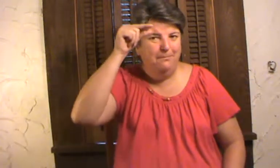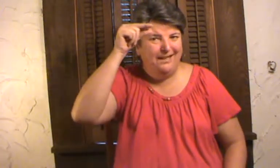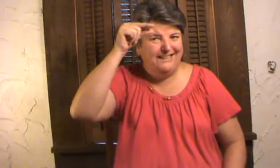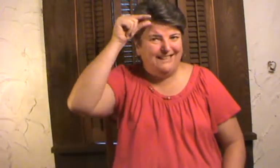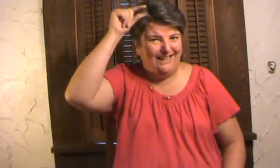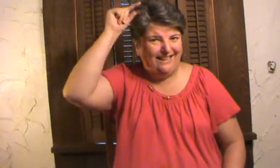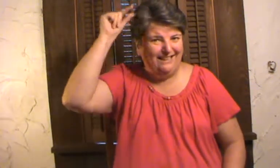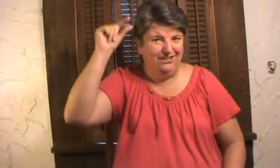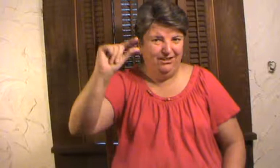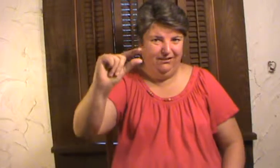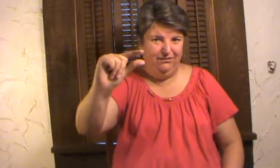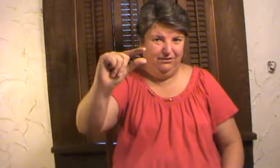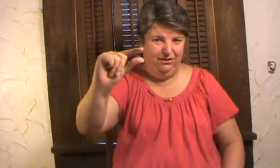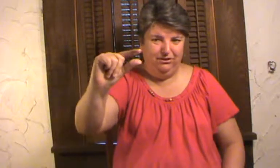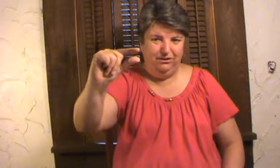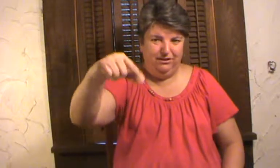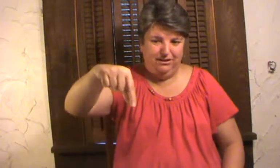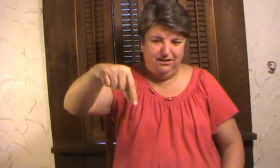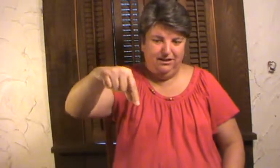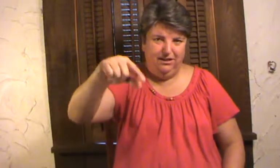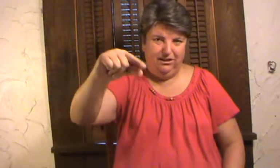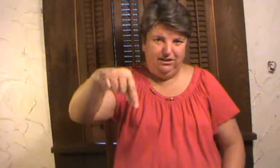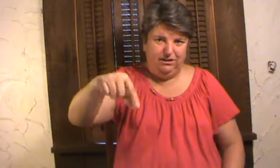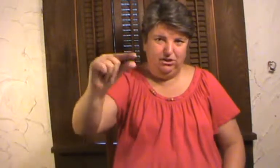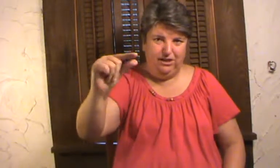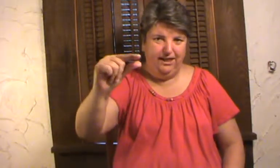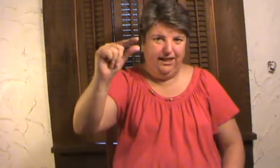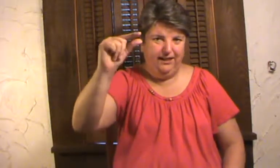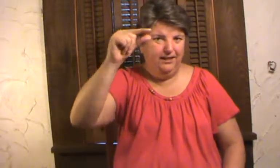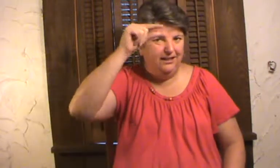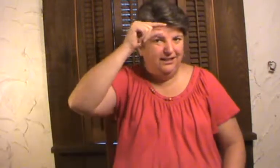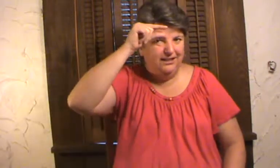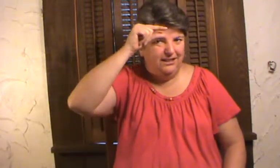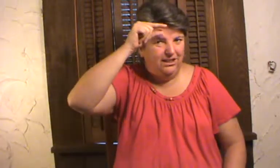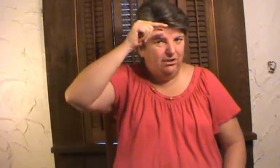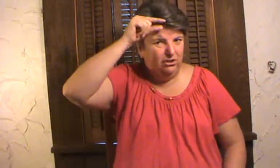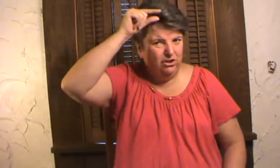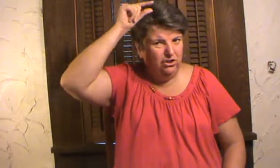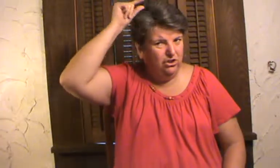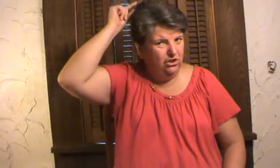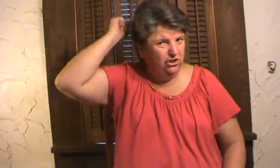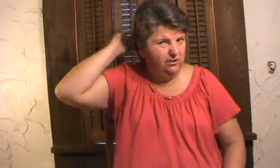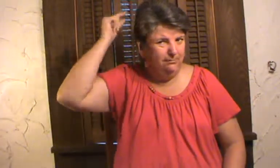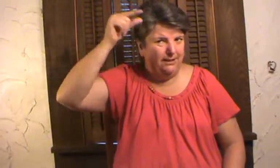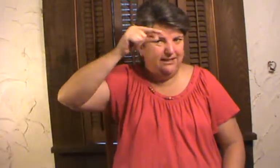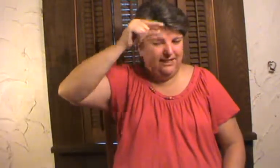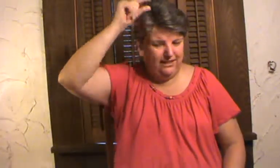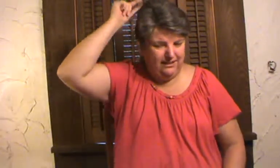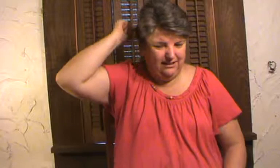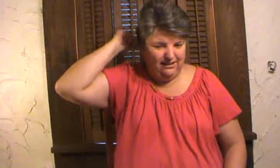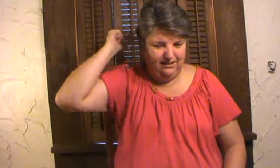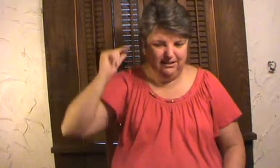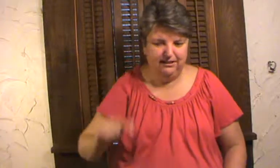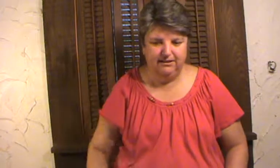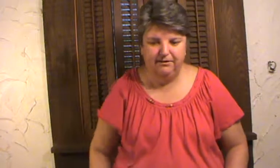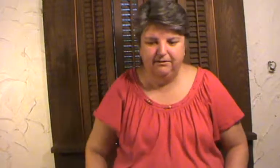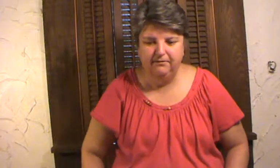Buzz cut. You have your G hand, you go buzz cut.